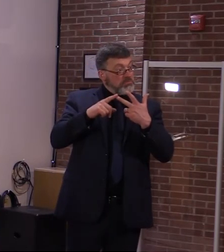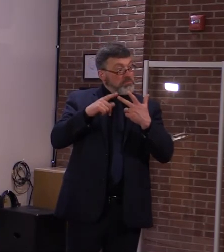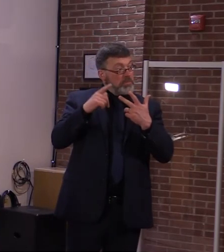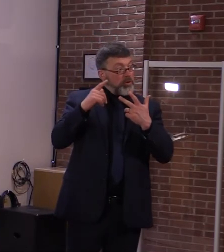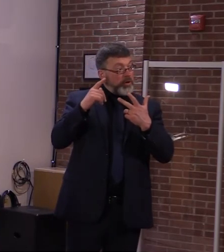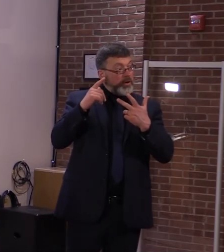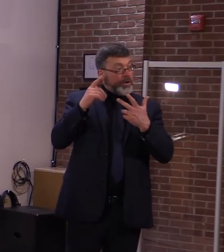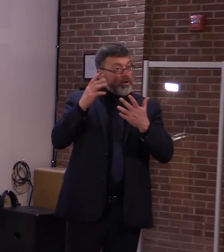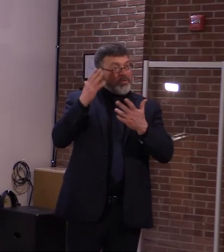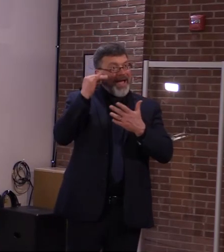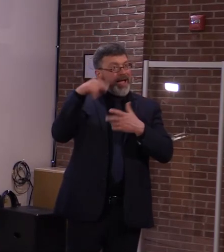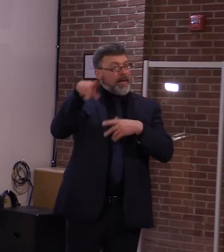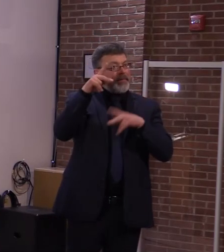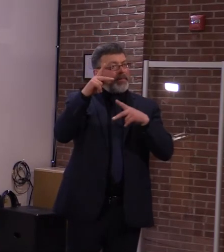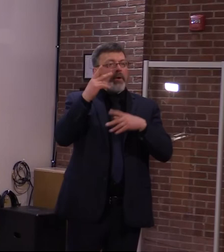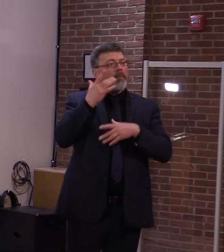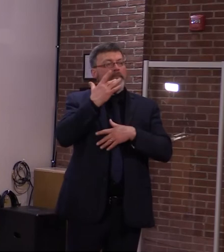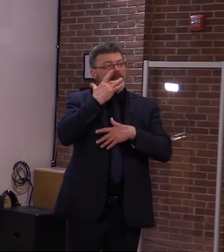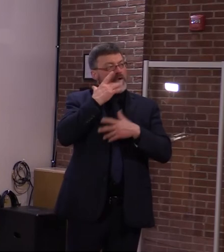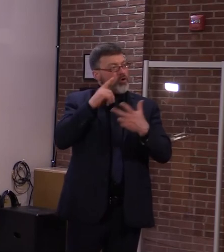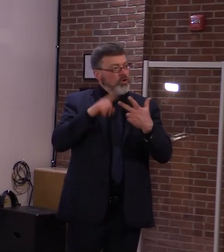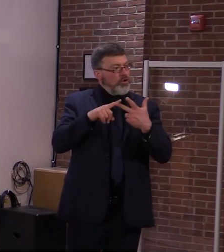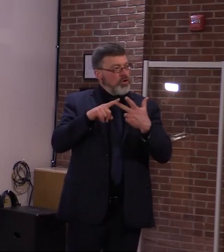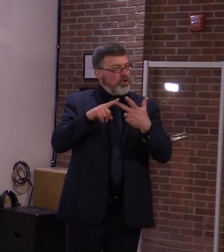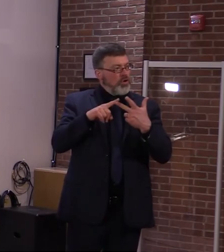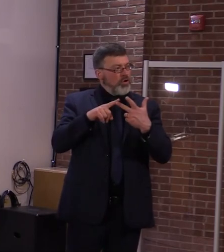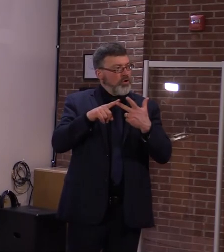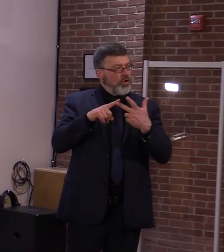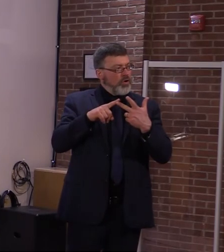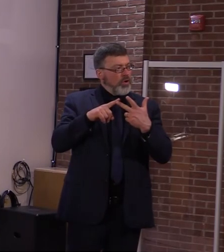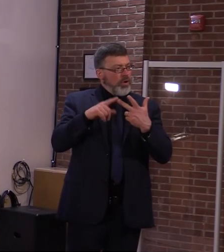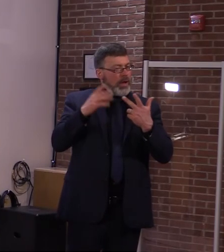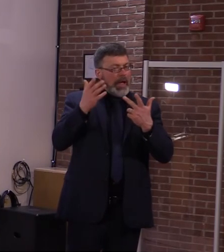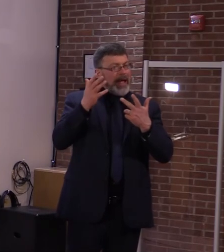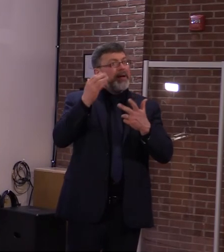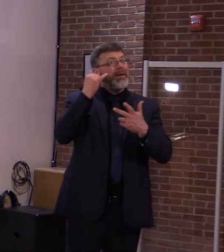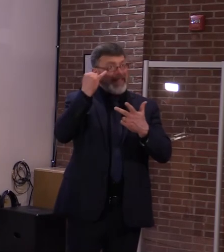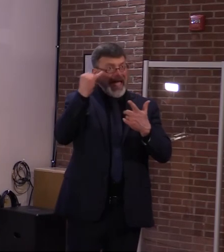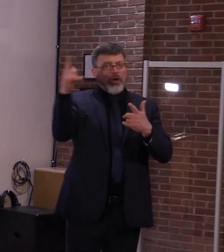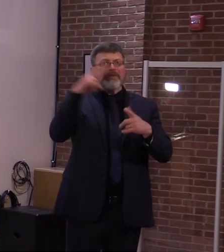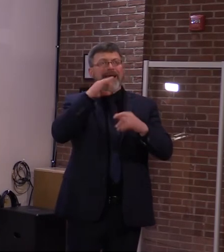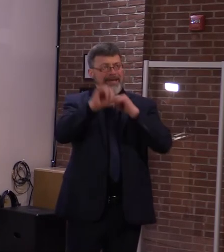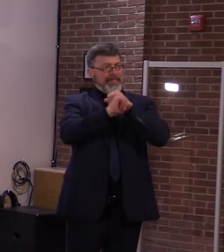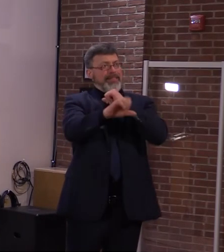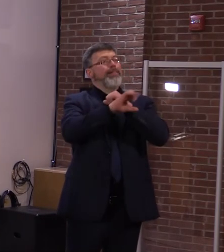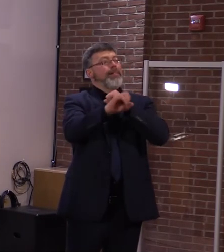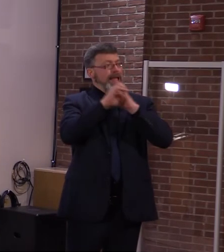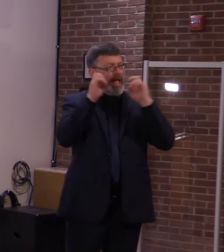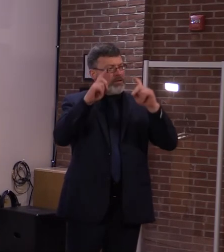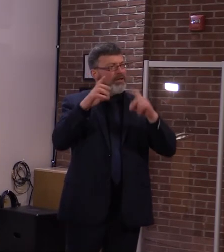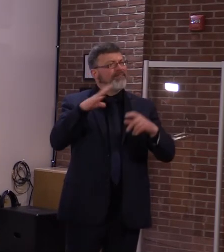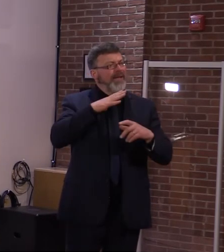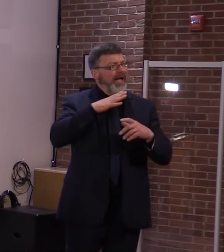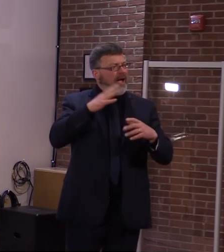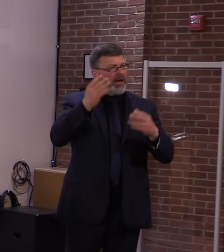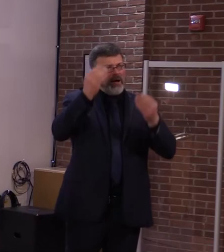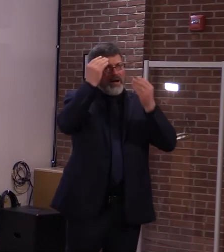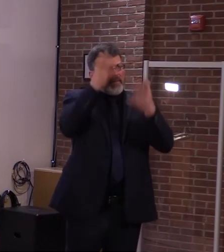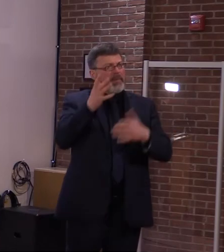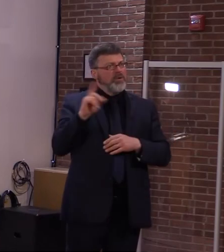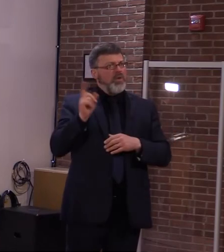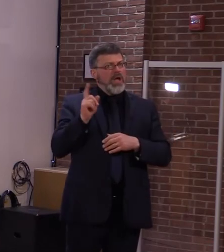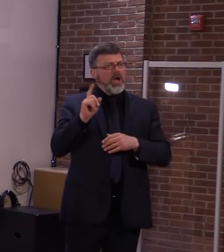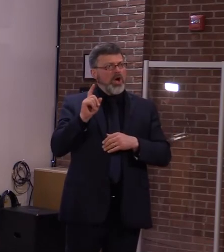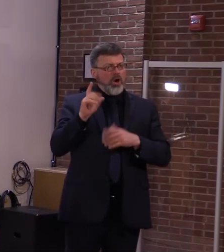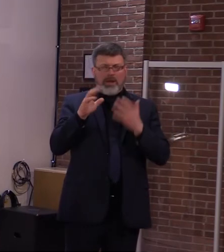be staying tuned to for sign-up opportunities and details? Yeah, I don't want to get